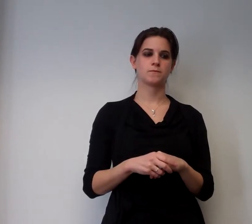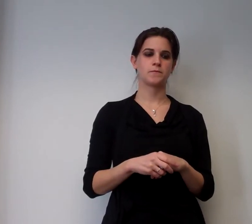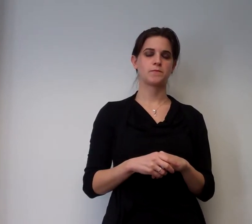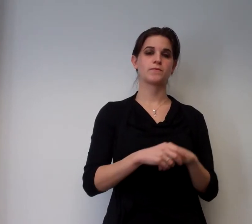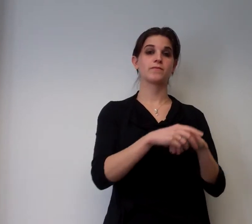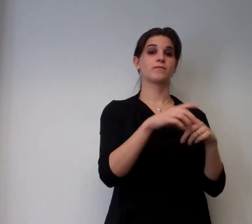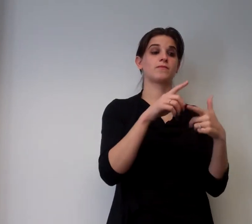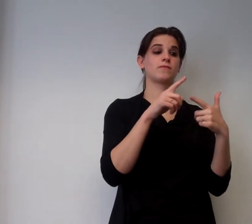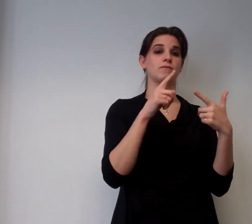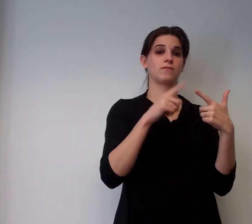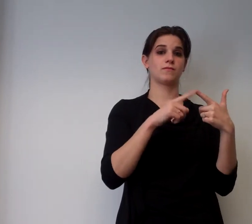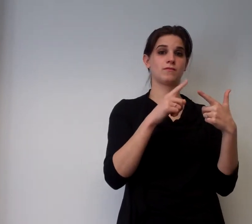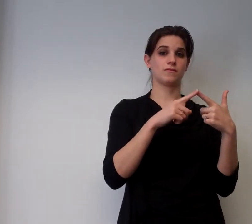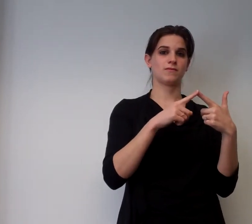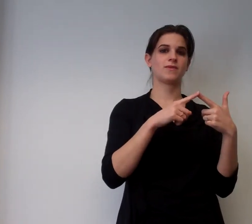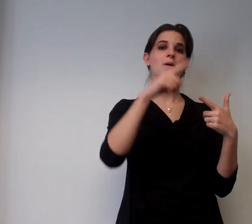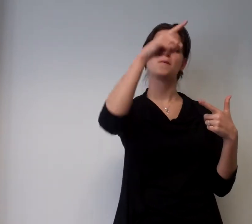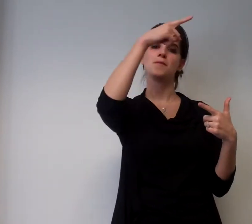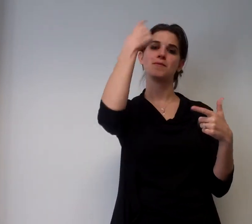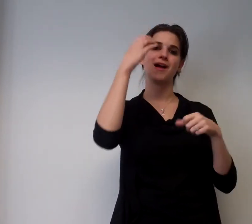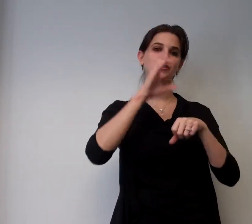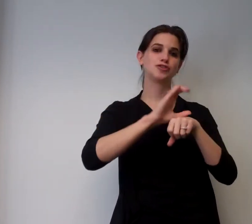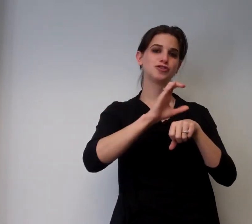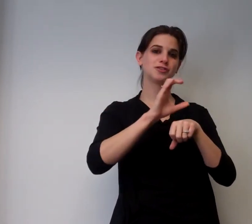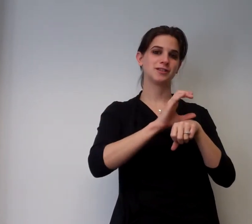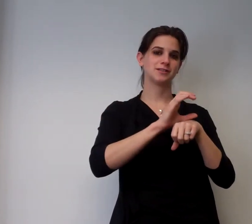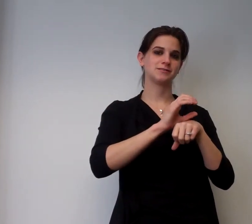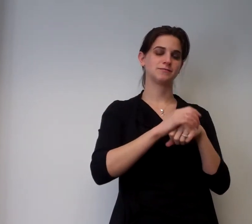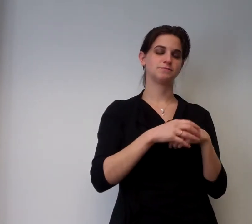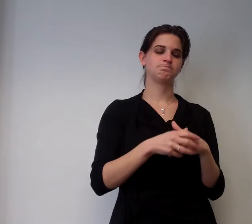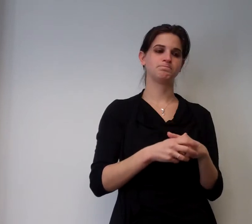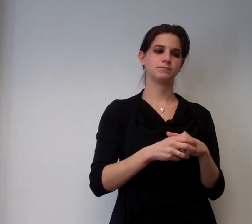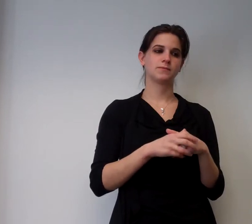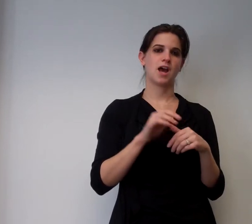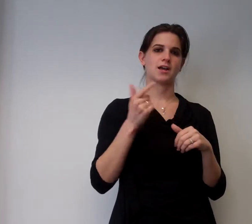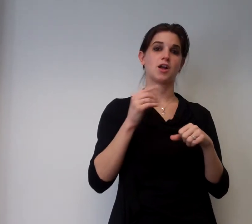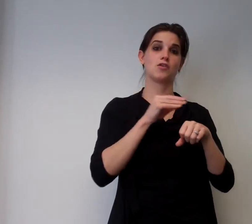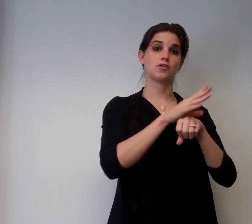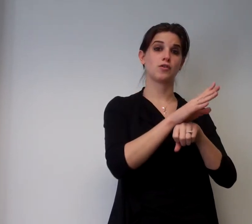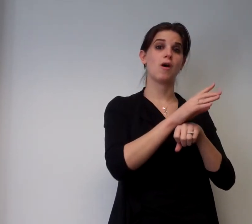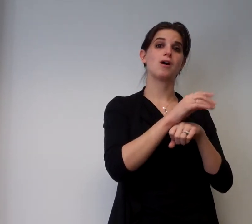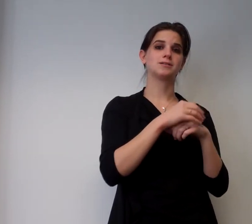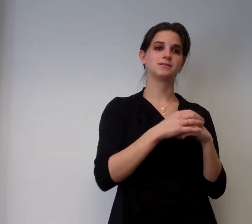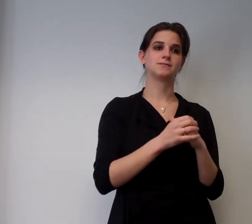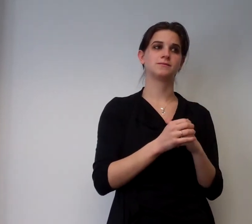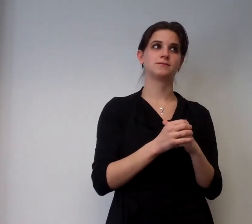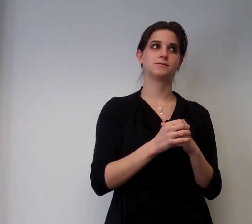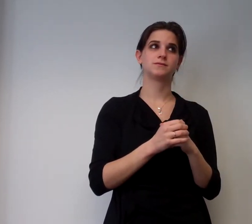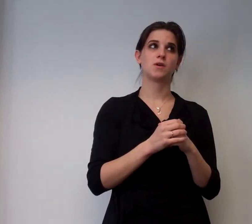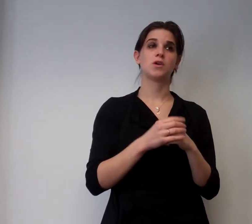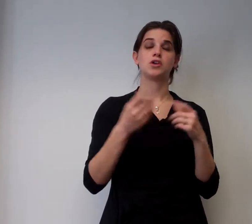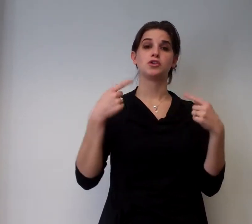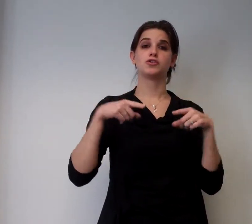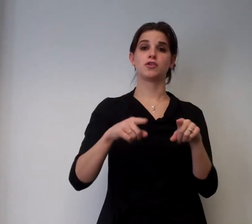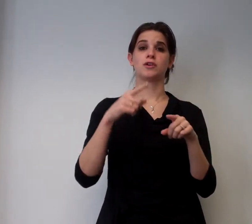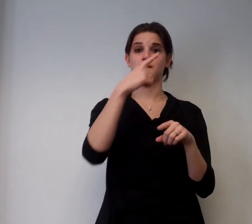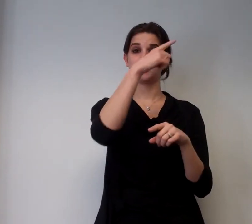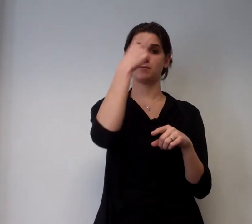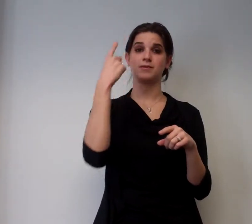factor is the black churches. Most of the leaders of the civil rights movement were what? Were pastors, ministers,